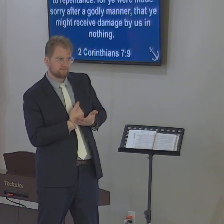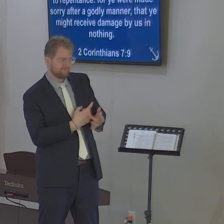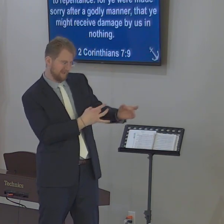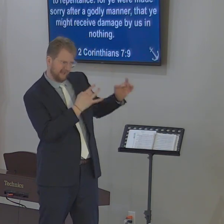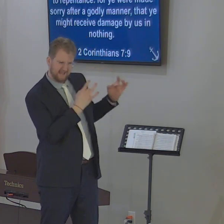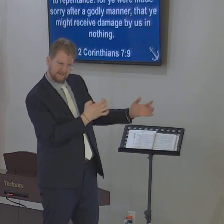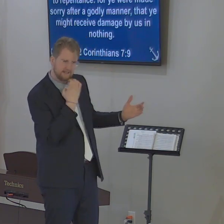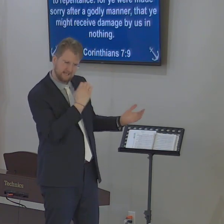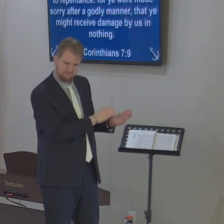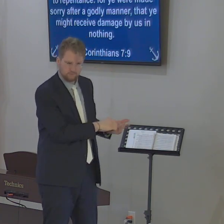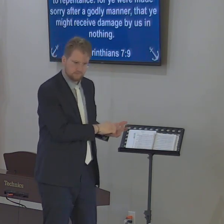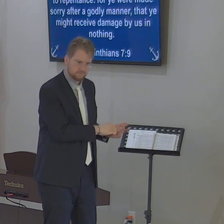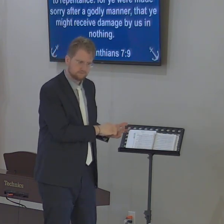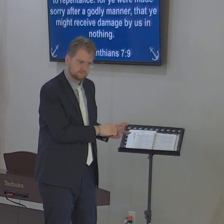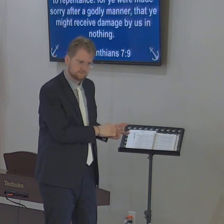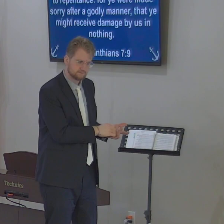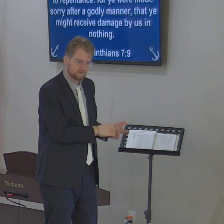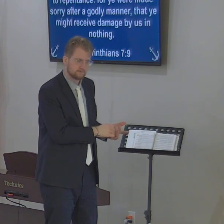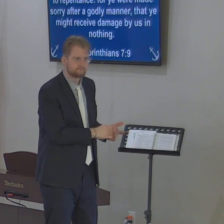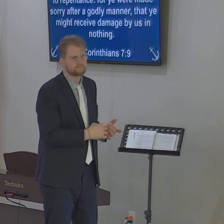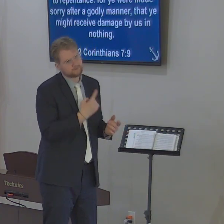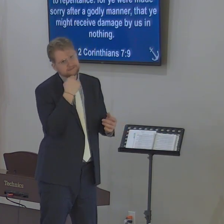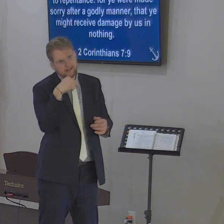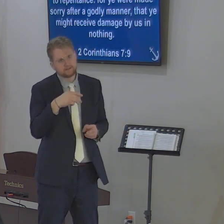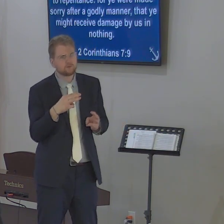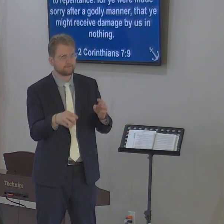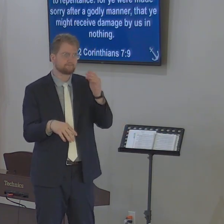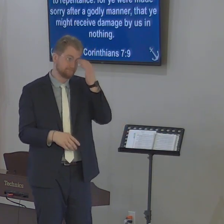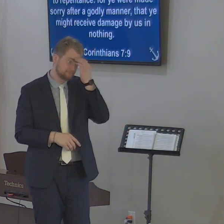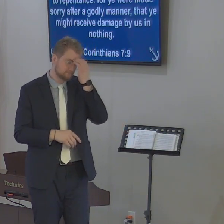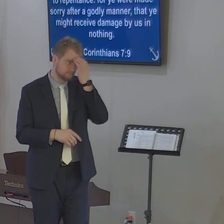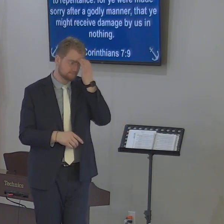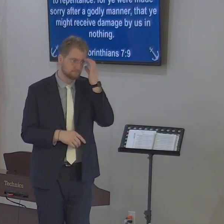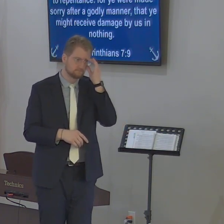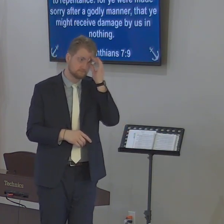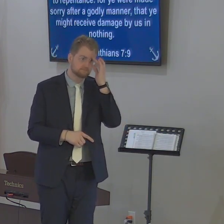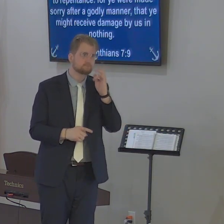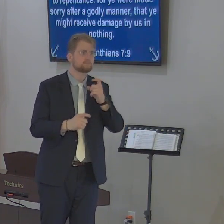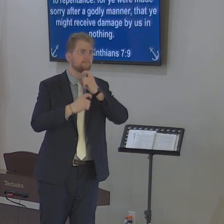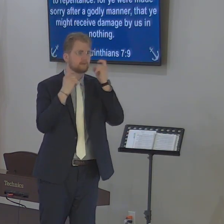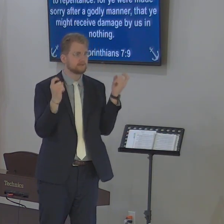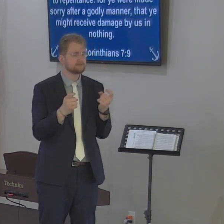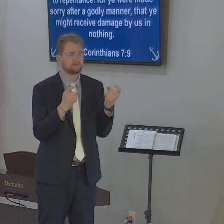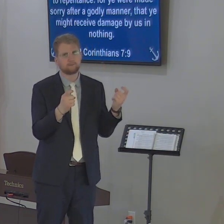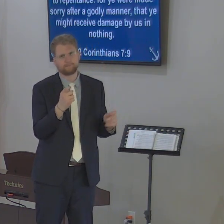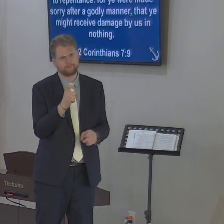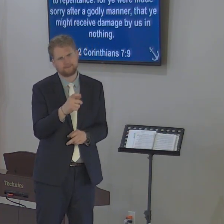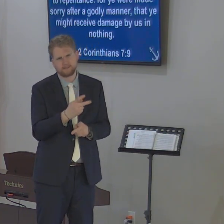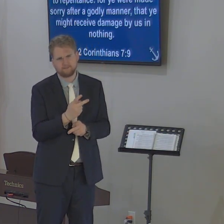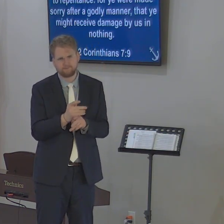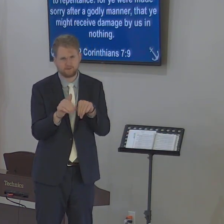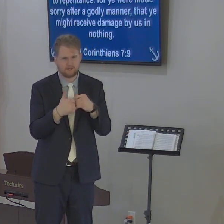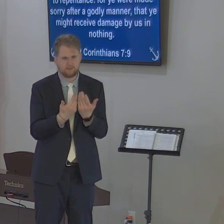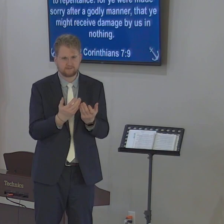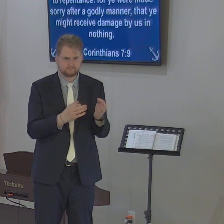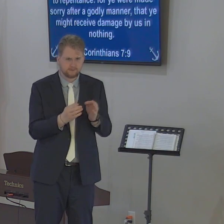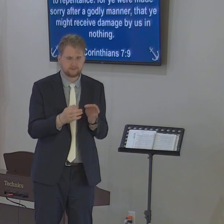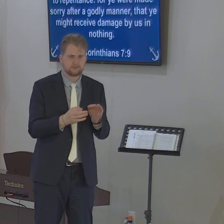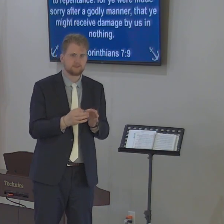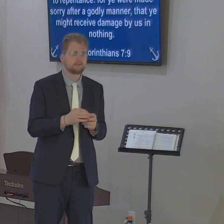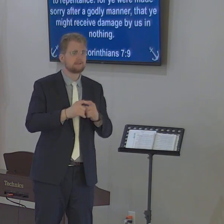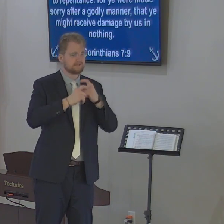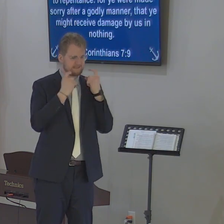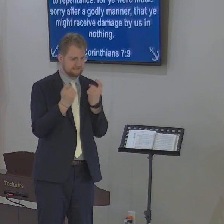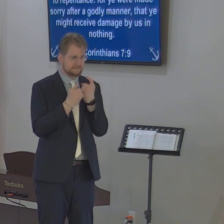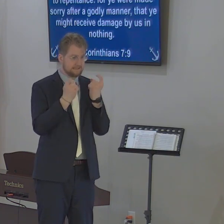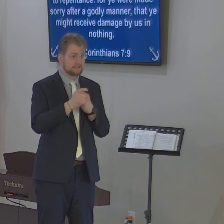evil. Let me just say it this way. Sin ought to, and I got to be careful how I word this, sin ought to make us